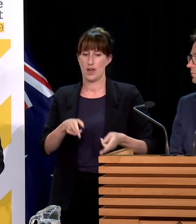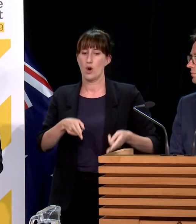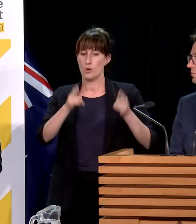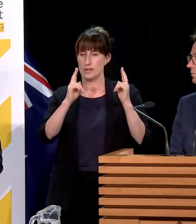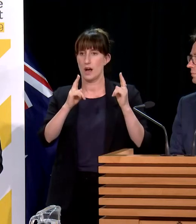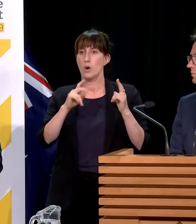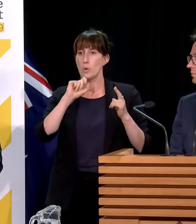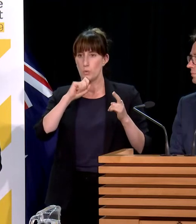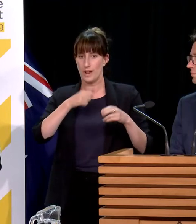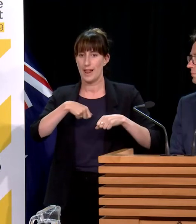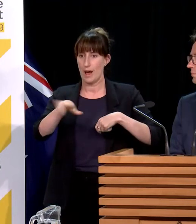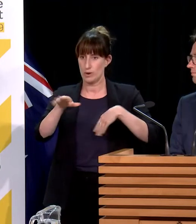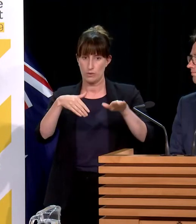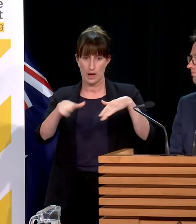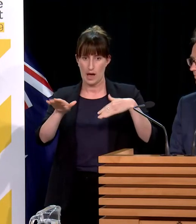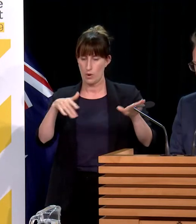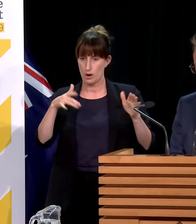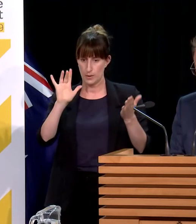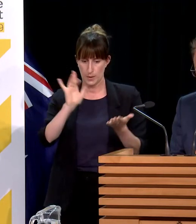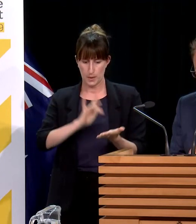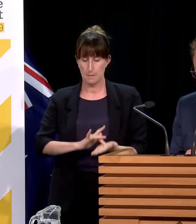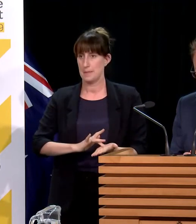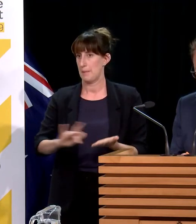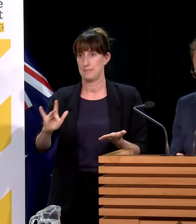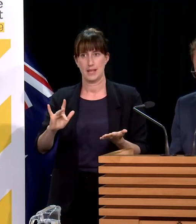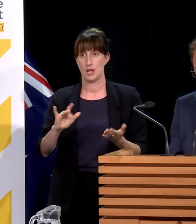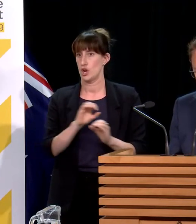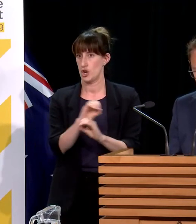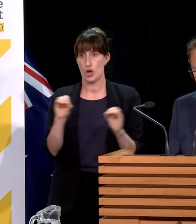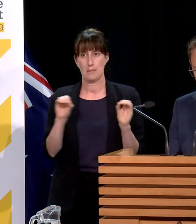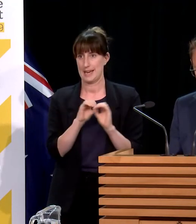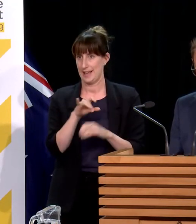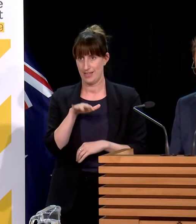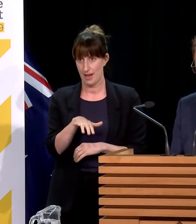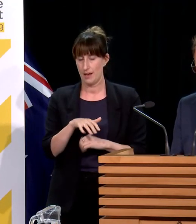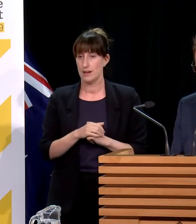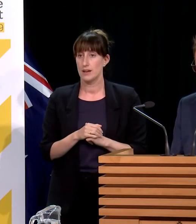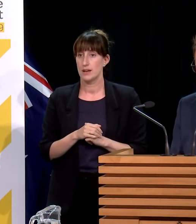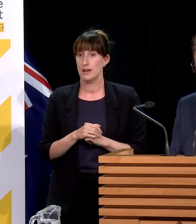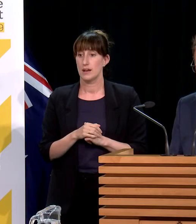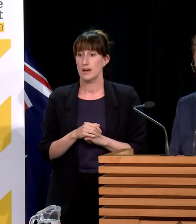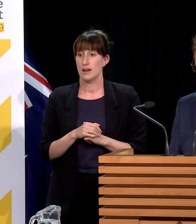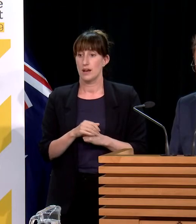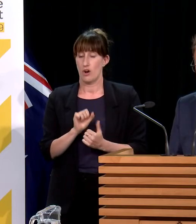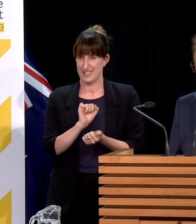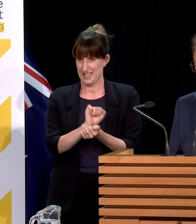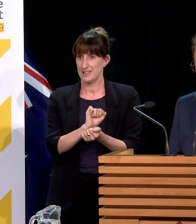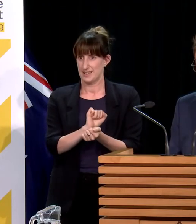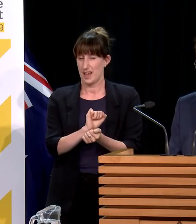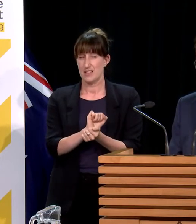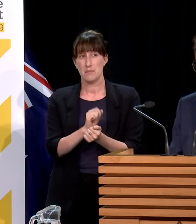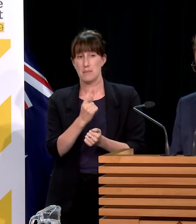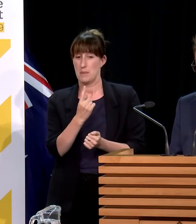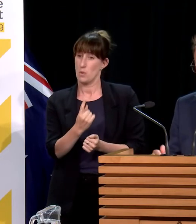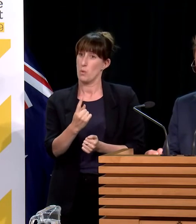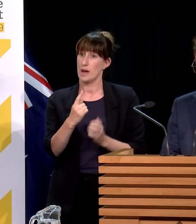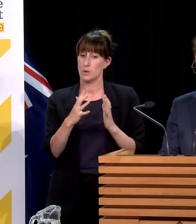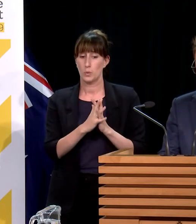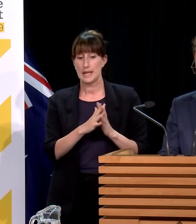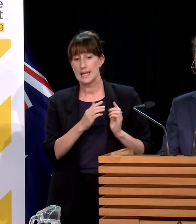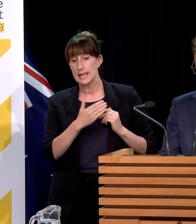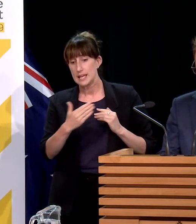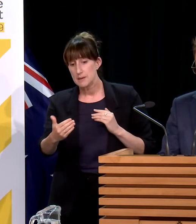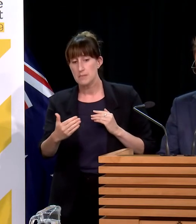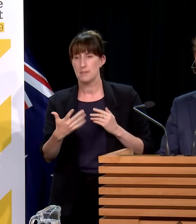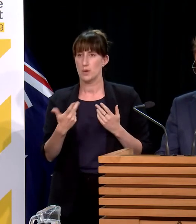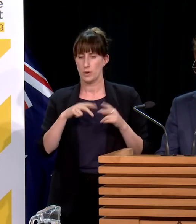last of the guests are due to leave on Saturday. And then there'll be a period, probably of at least a week, where we do some